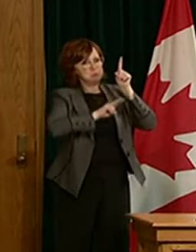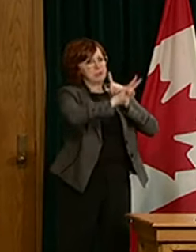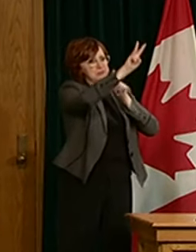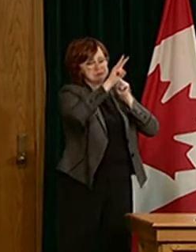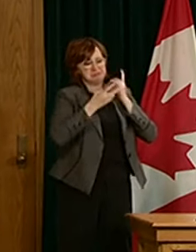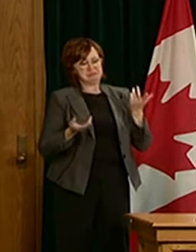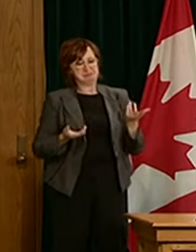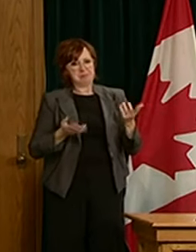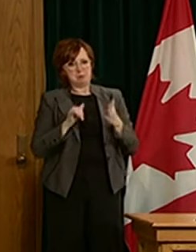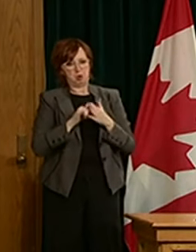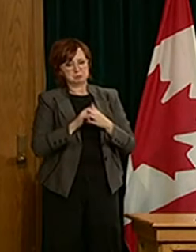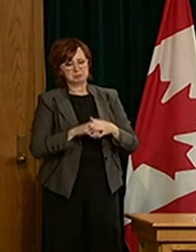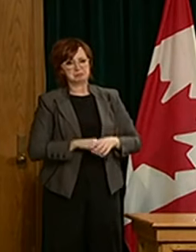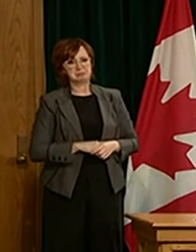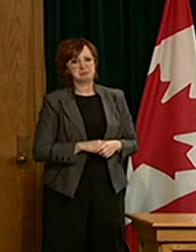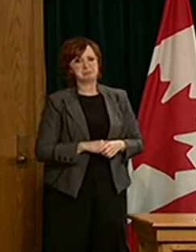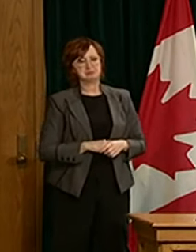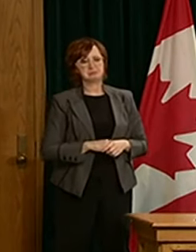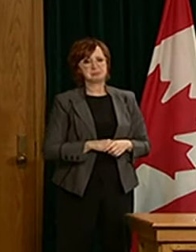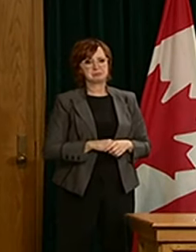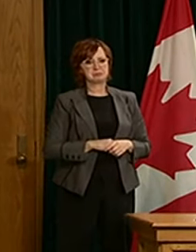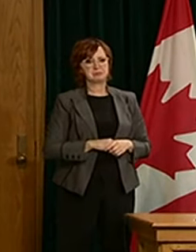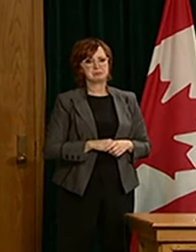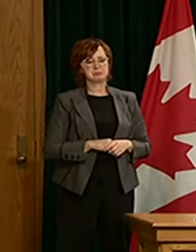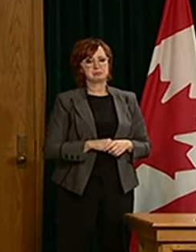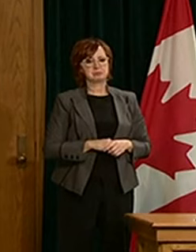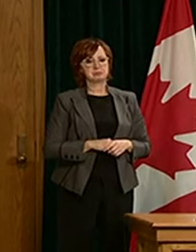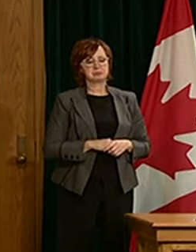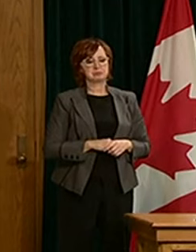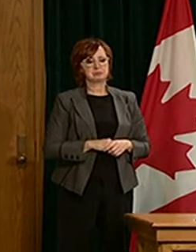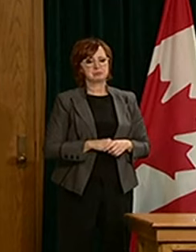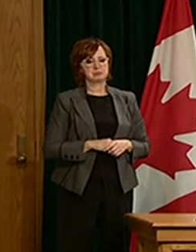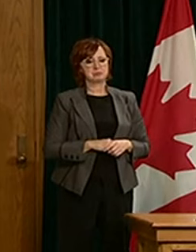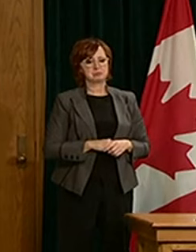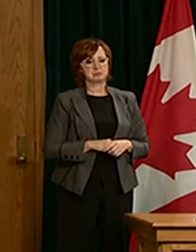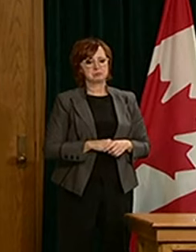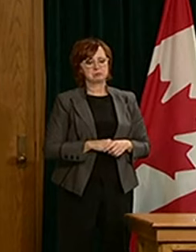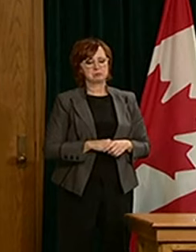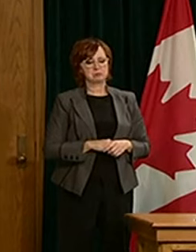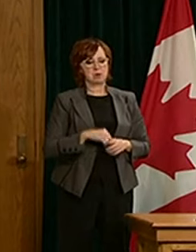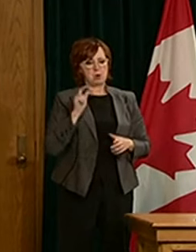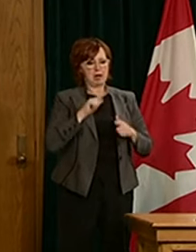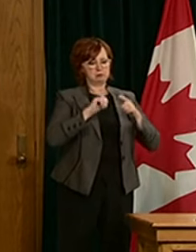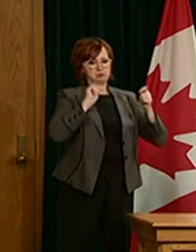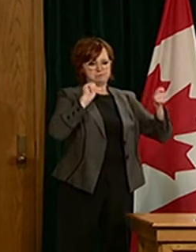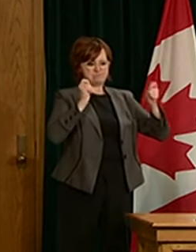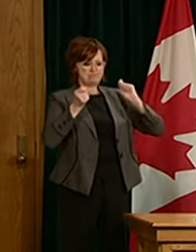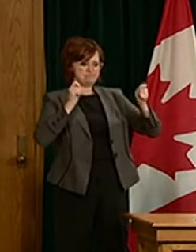are, changing our path to a very different path that the models have shown so far.